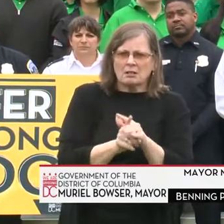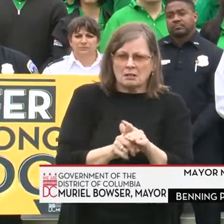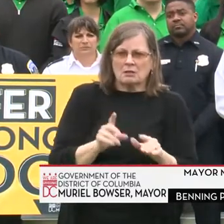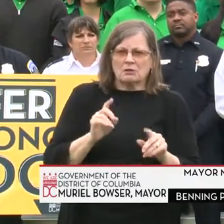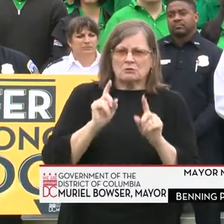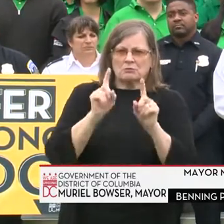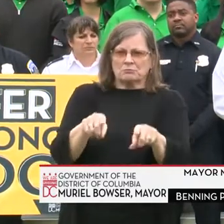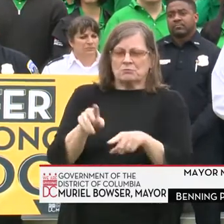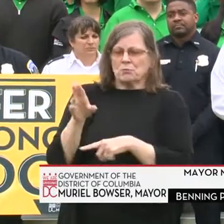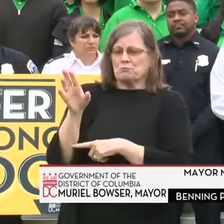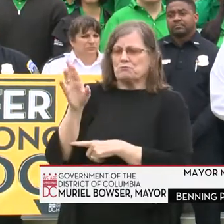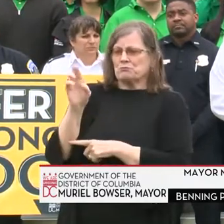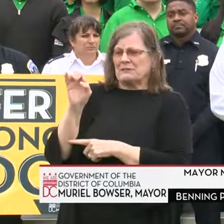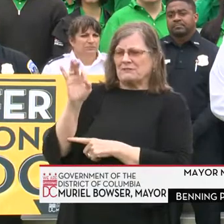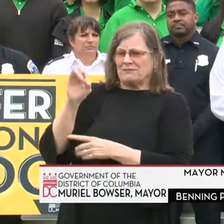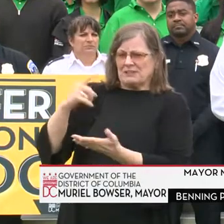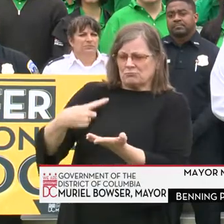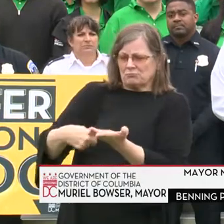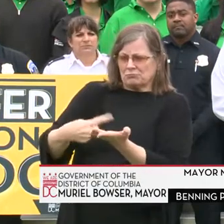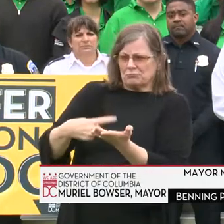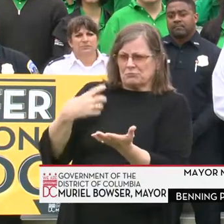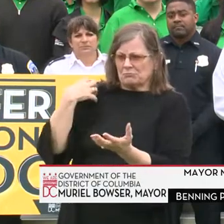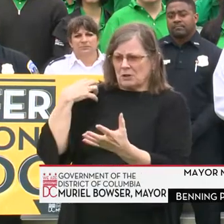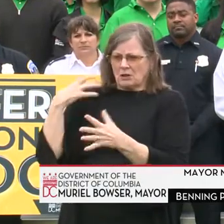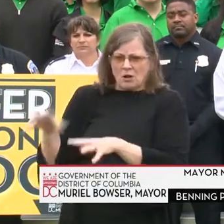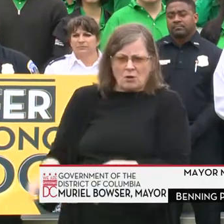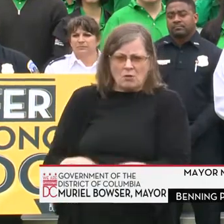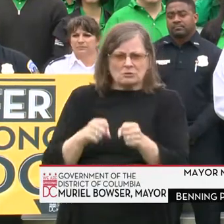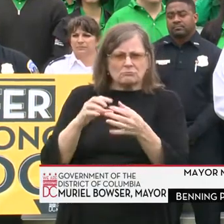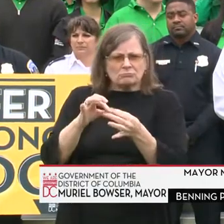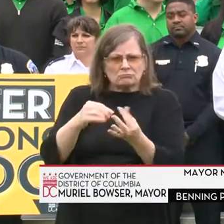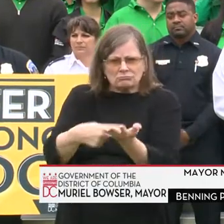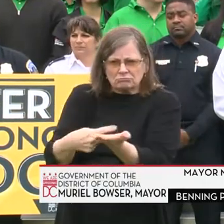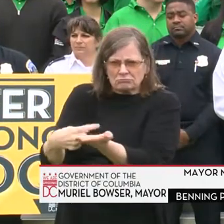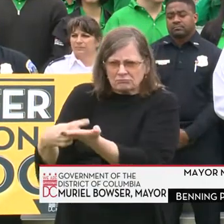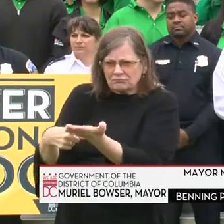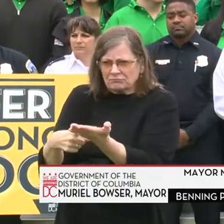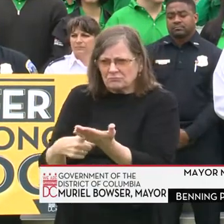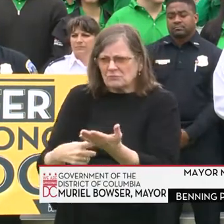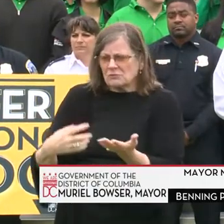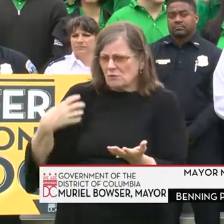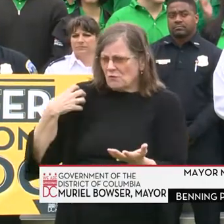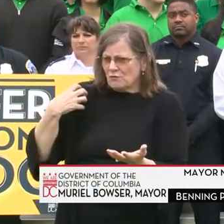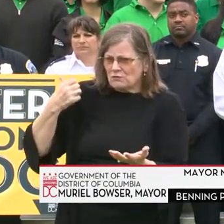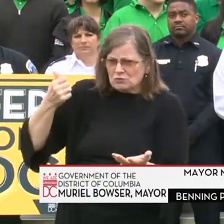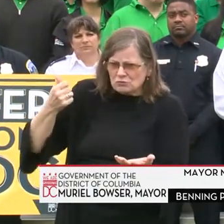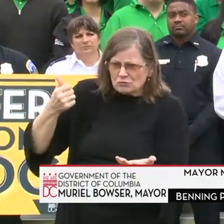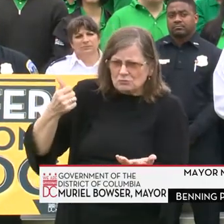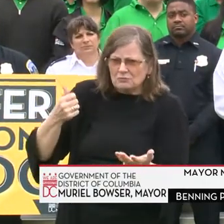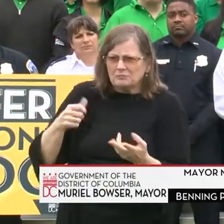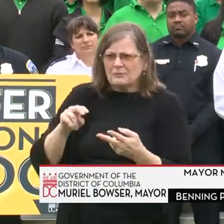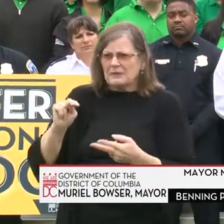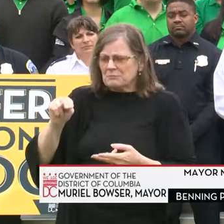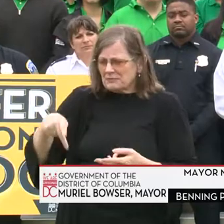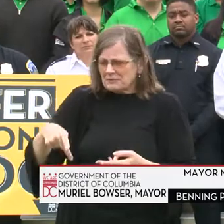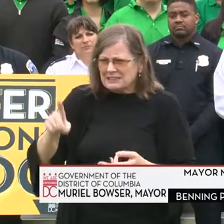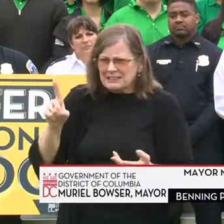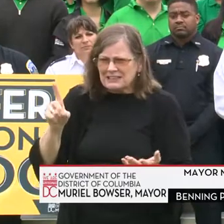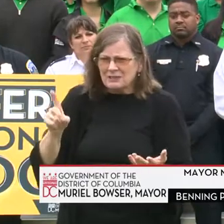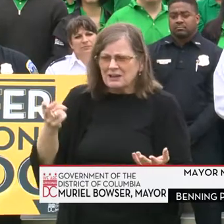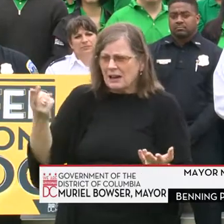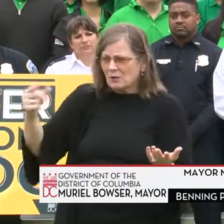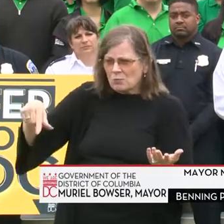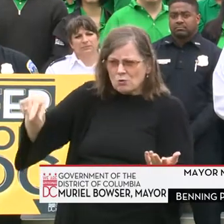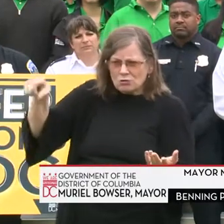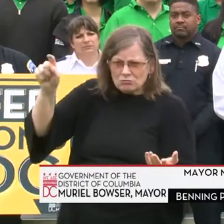the chief hosts with command officials down at MPD headquarters. And this year,